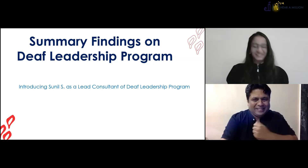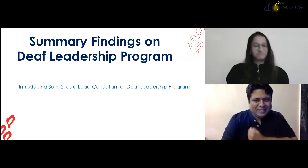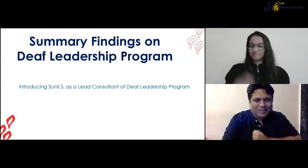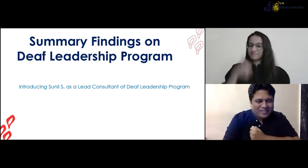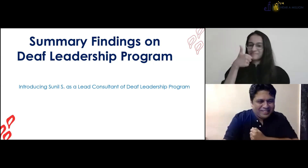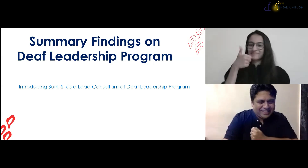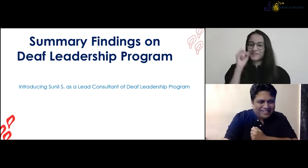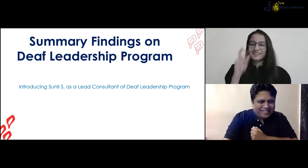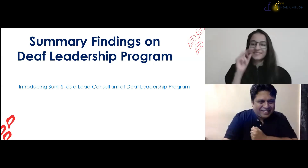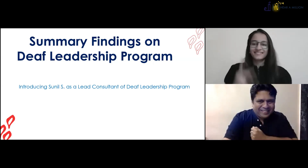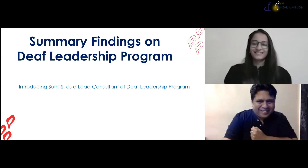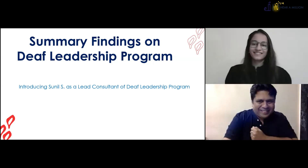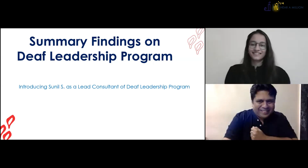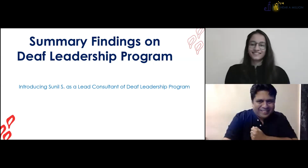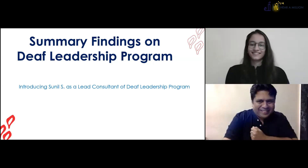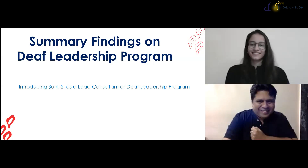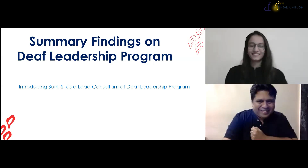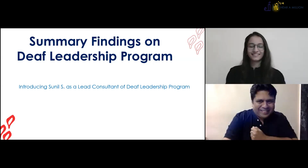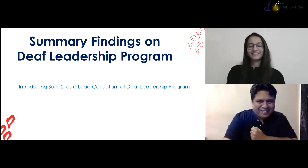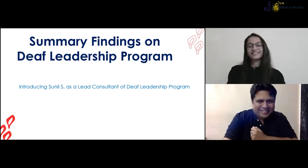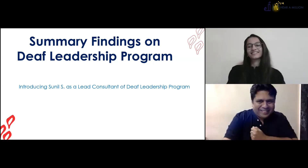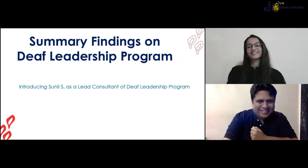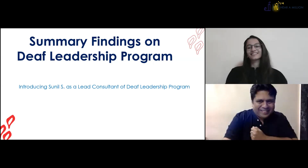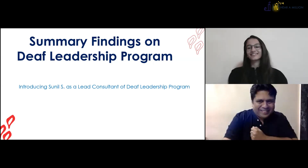time that I started and the bell rang. So